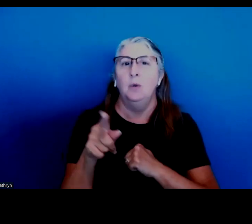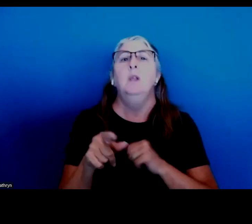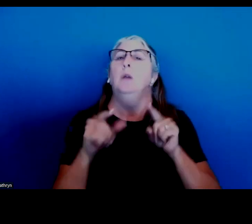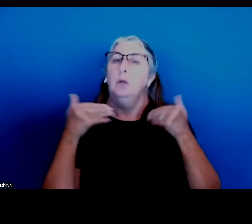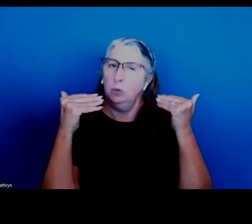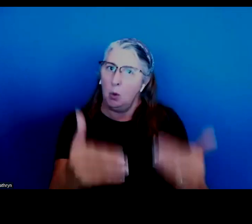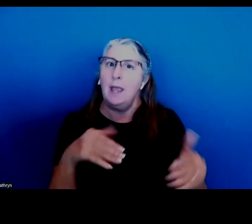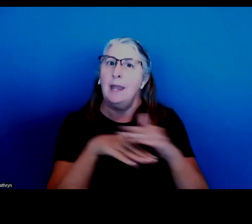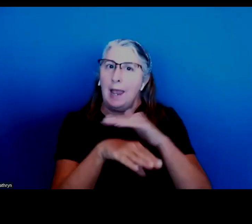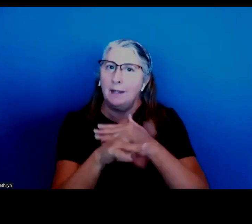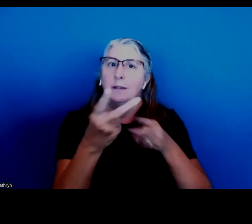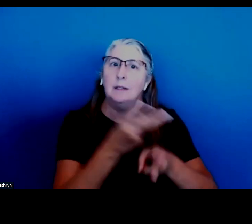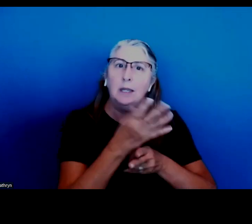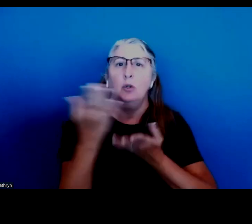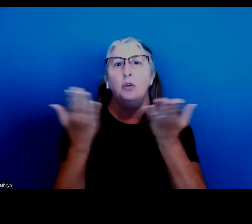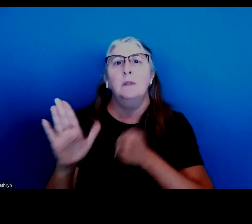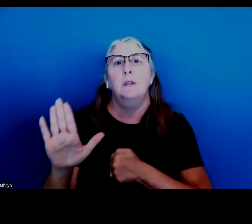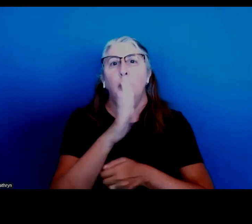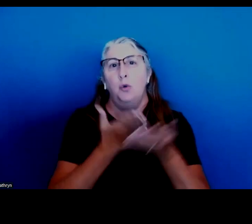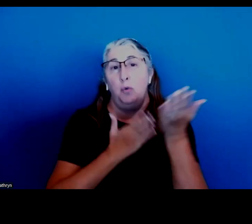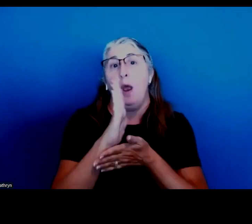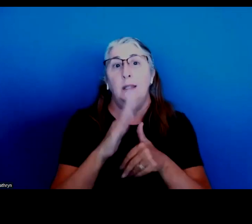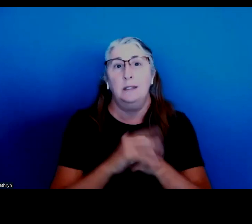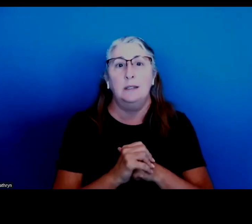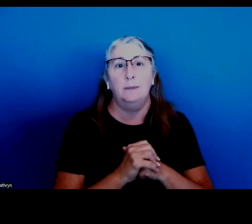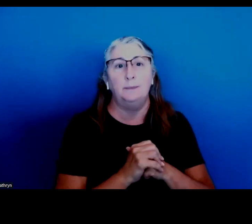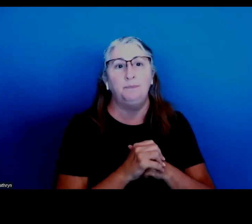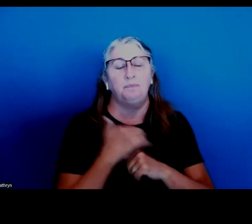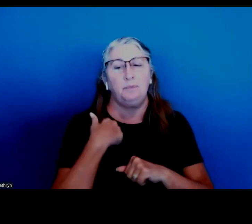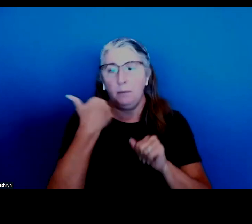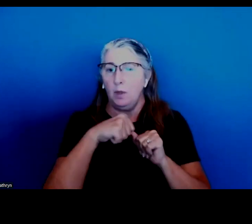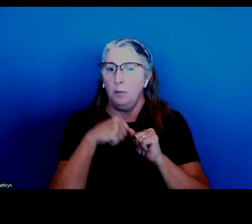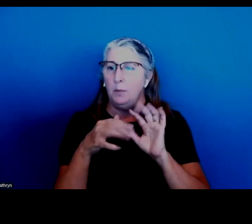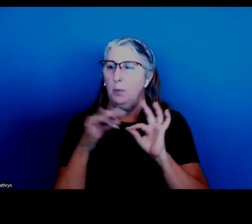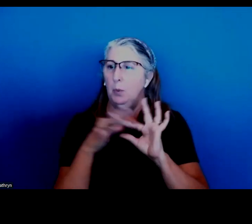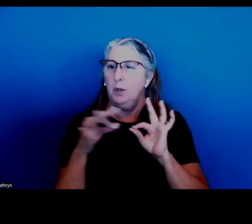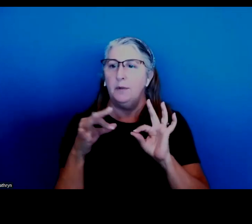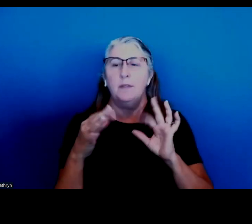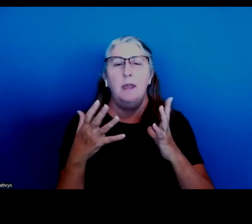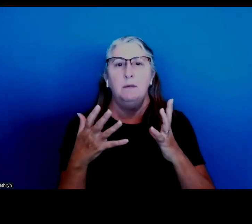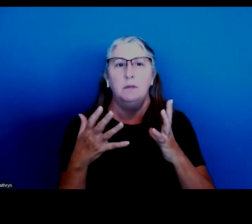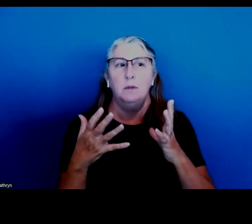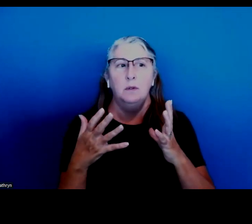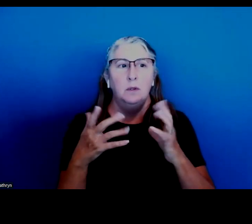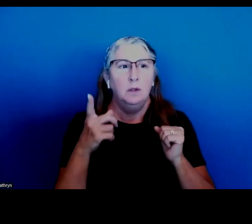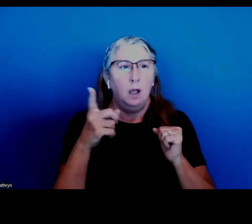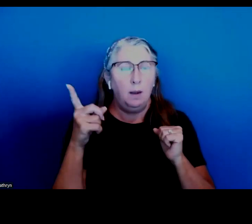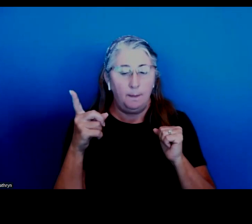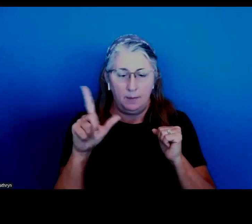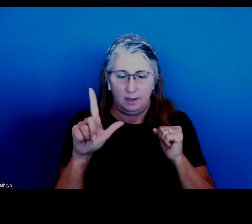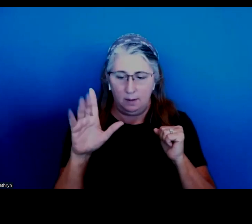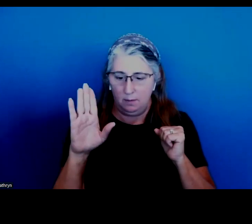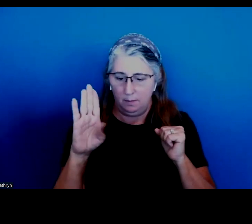your right. I'm reminded by the words that have been shared by an